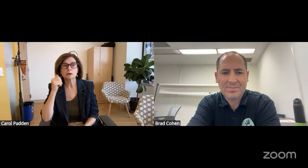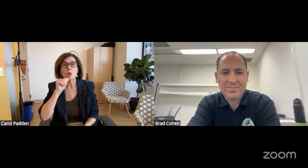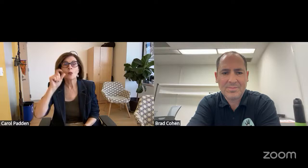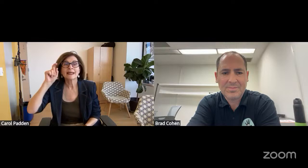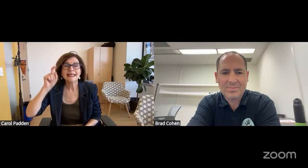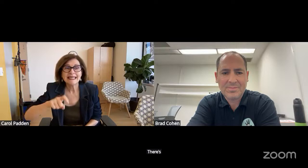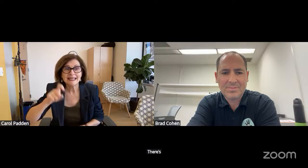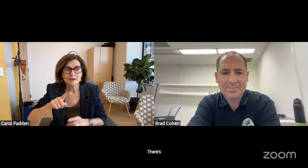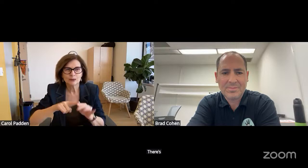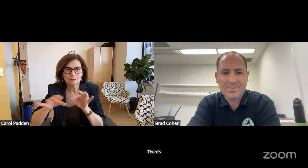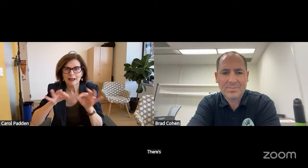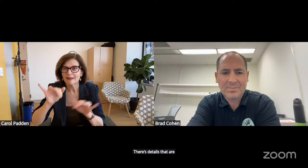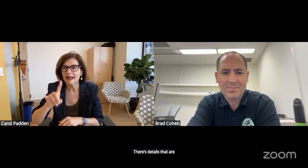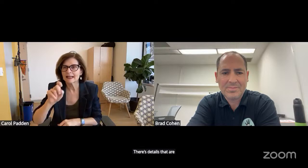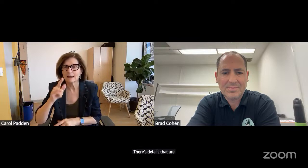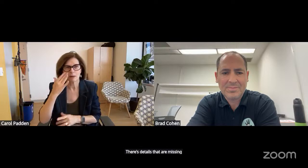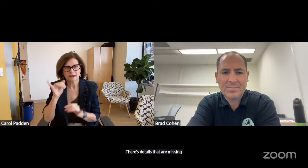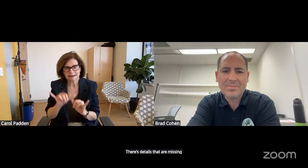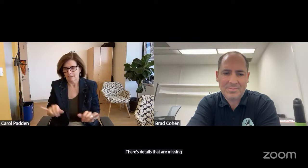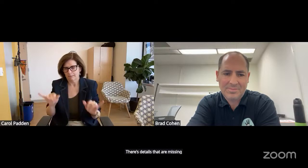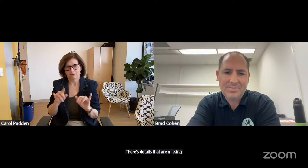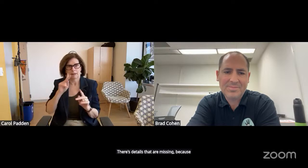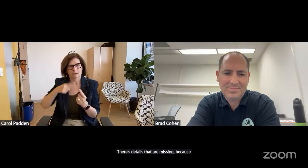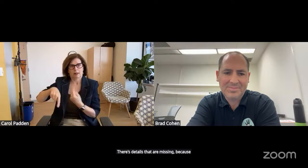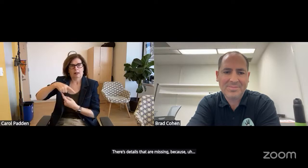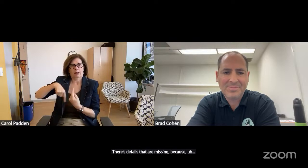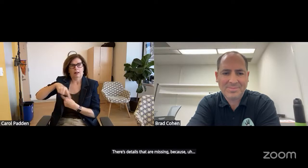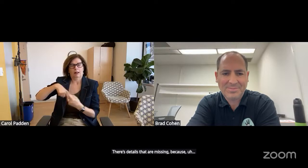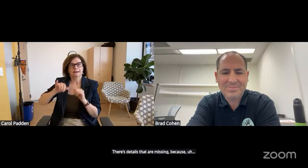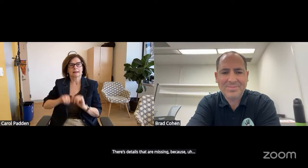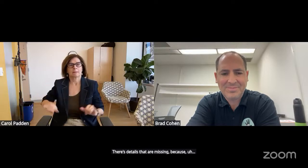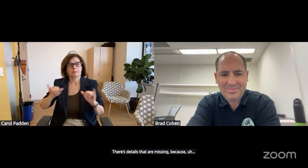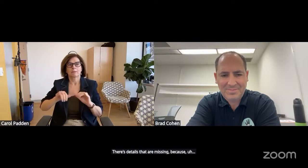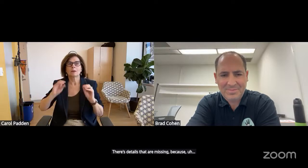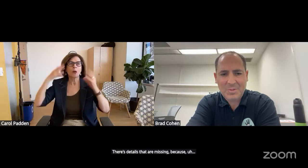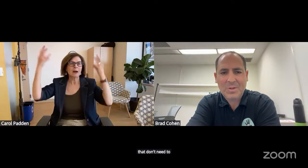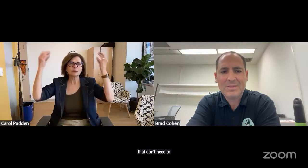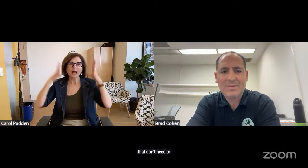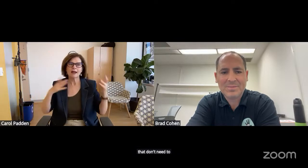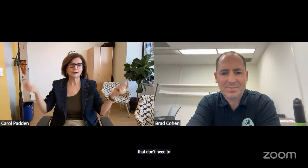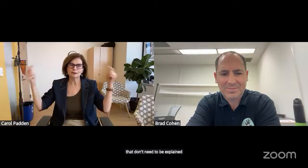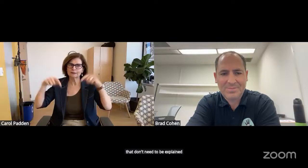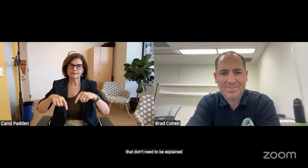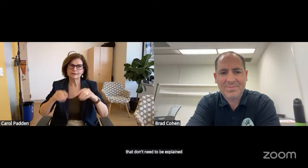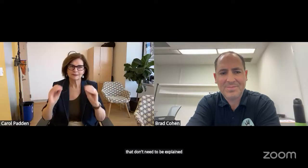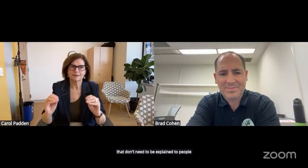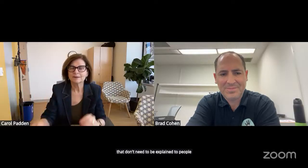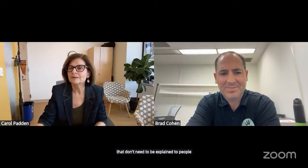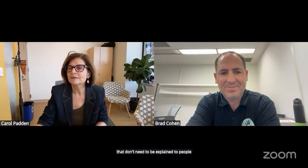there's details that are missing because that don't need to be explained to people who are not